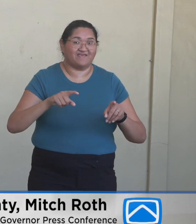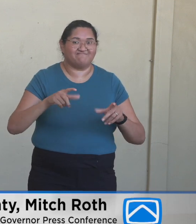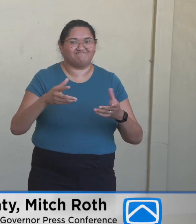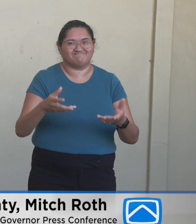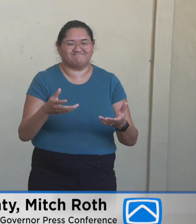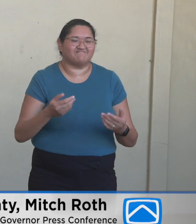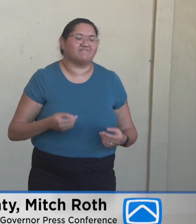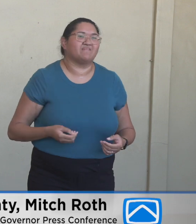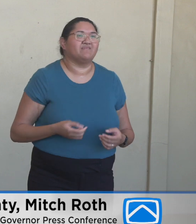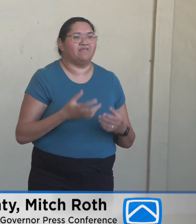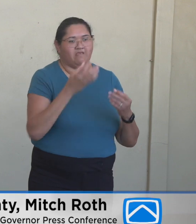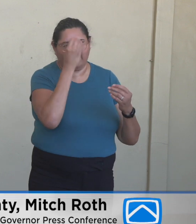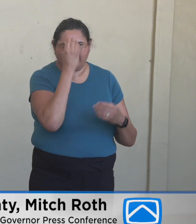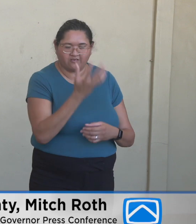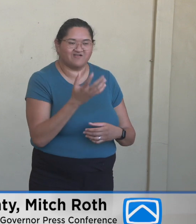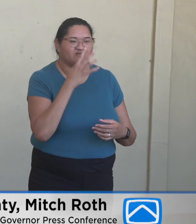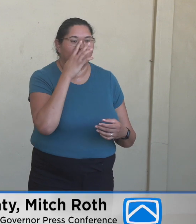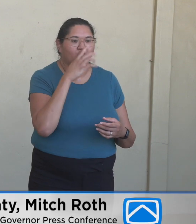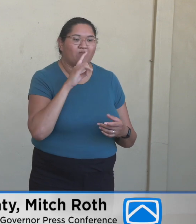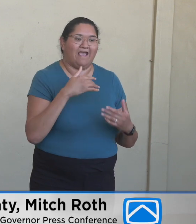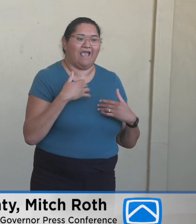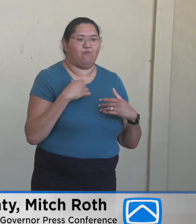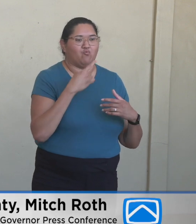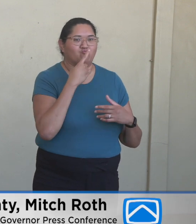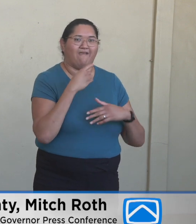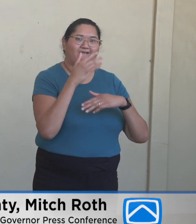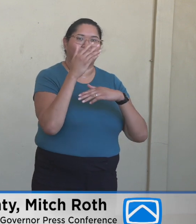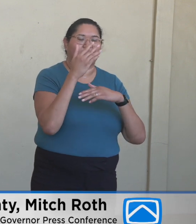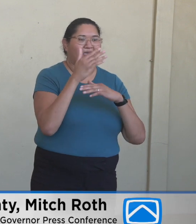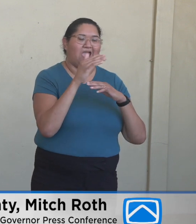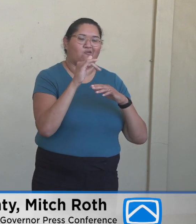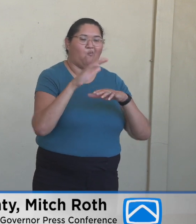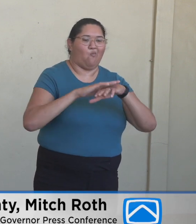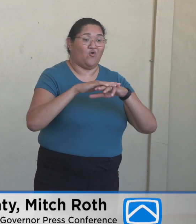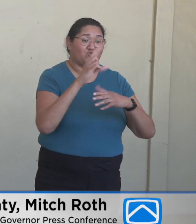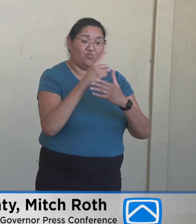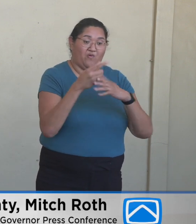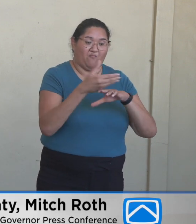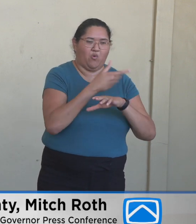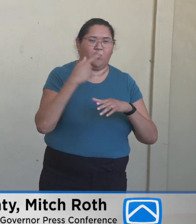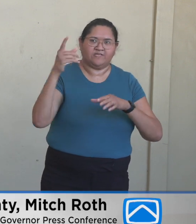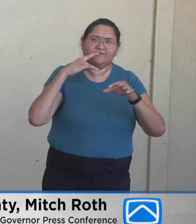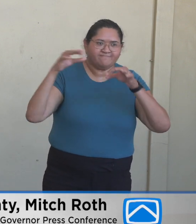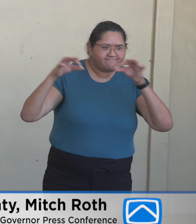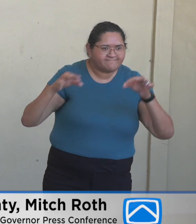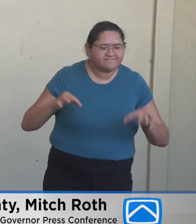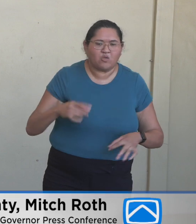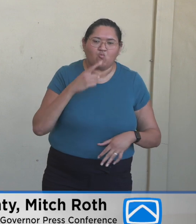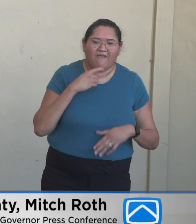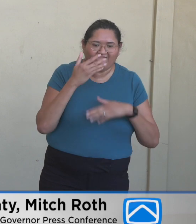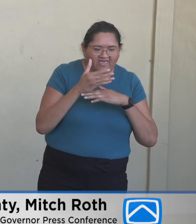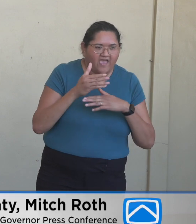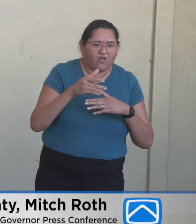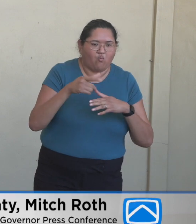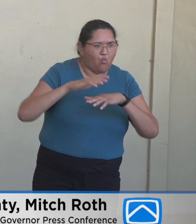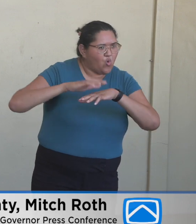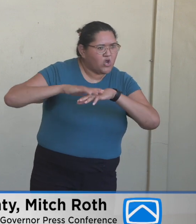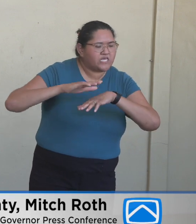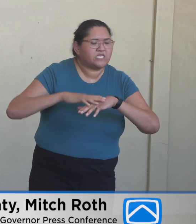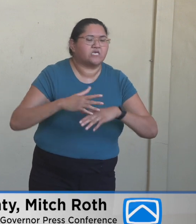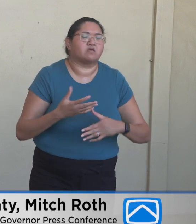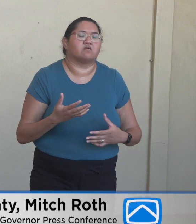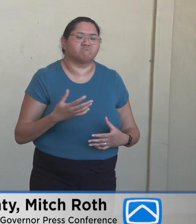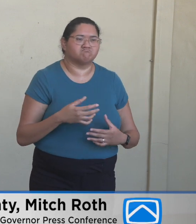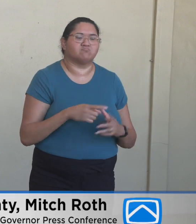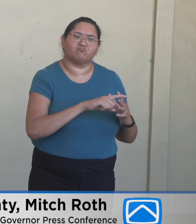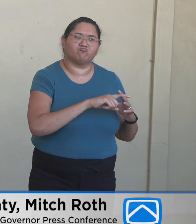you that there was a red flag warning, and so the week before we were all briefed on the red flag warning,